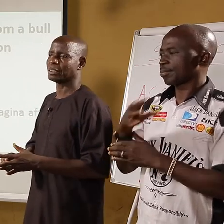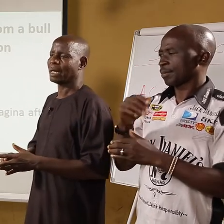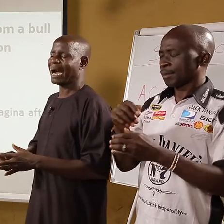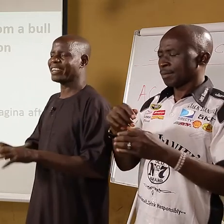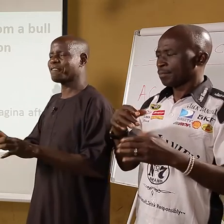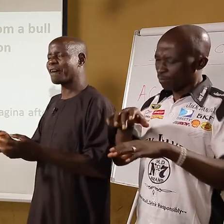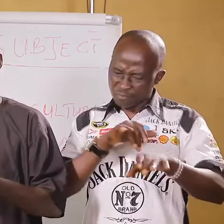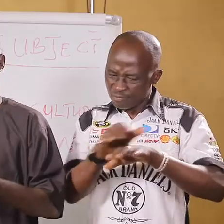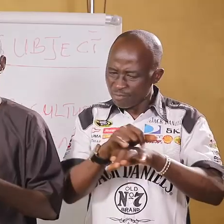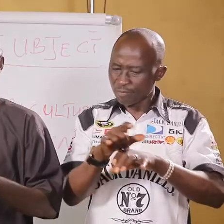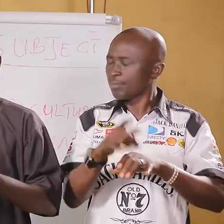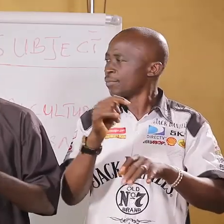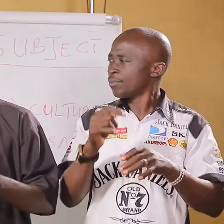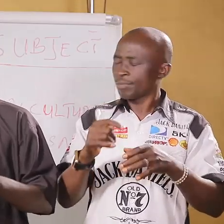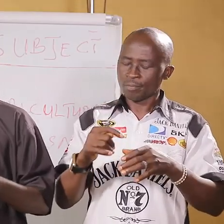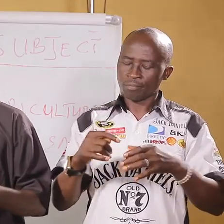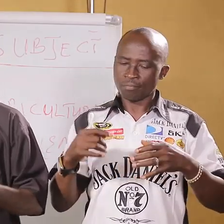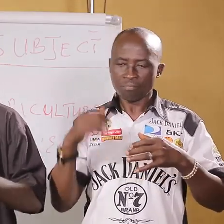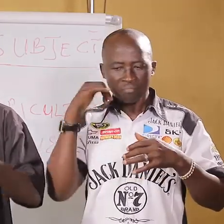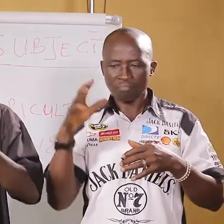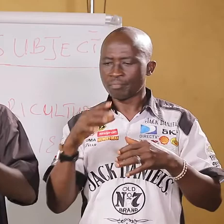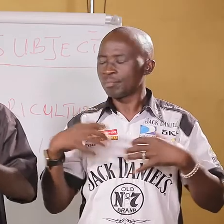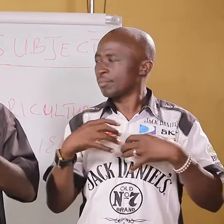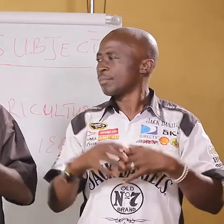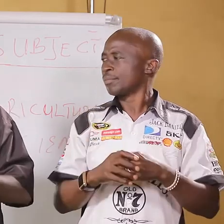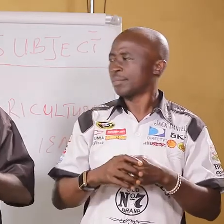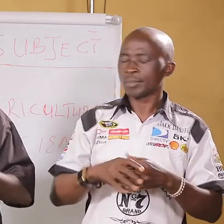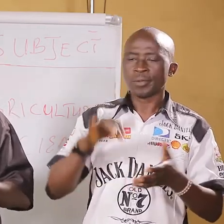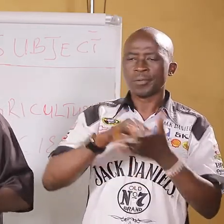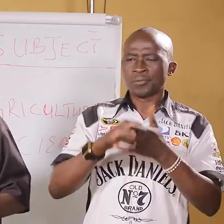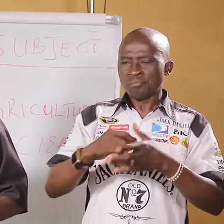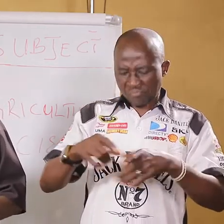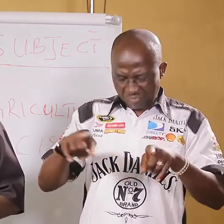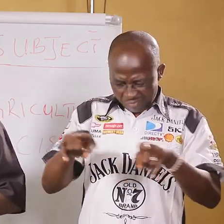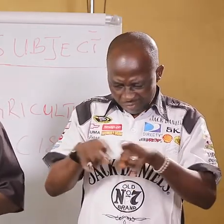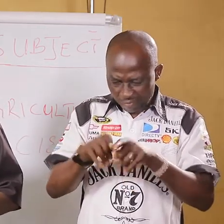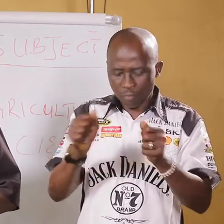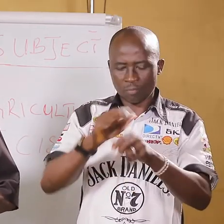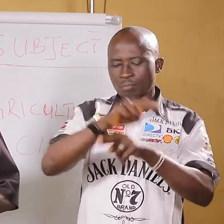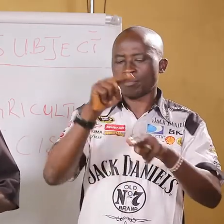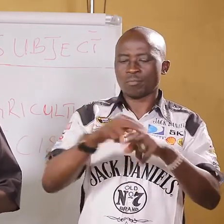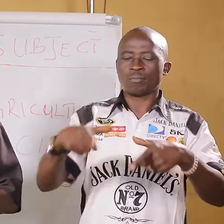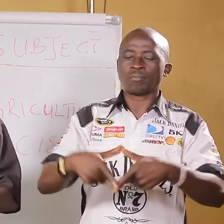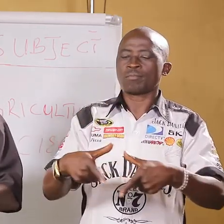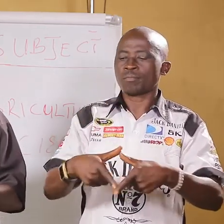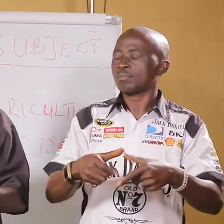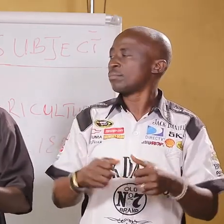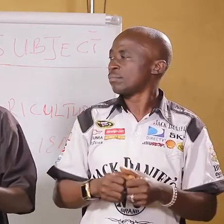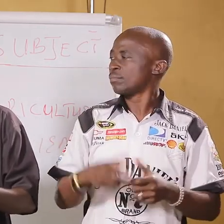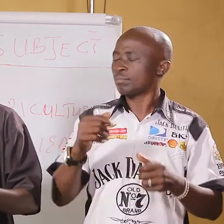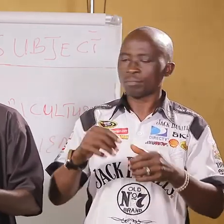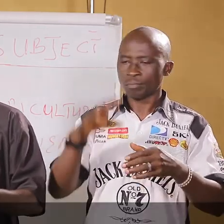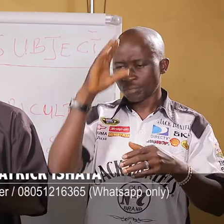animal. And the environment of the artificial vagina is made the same with that of natural vagina. So the